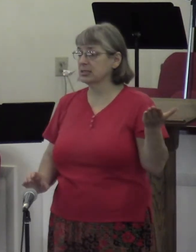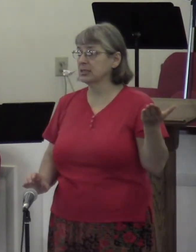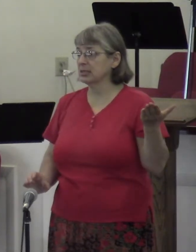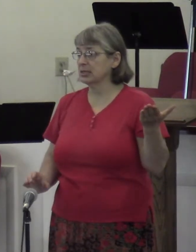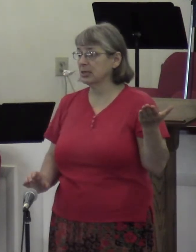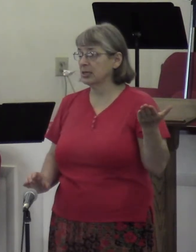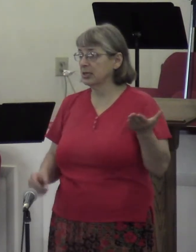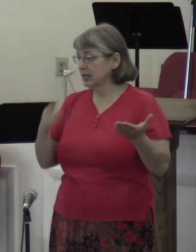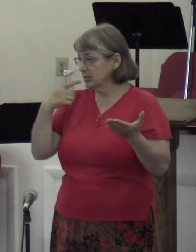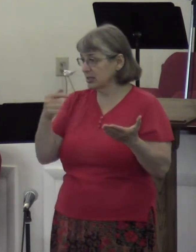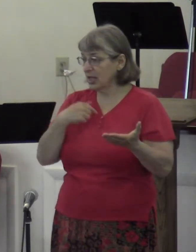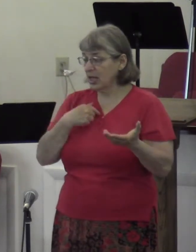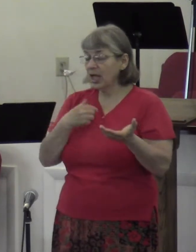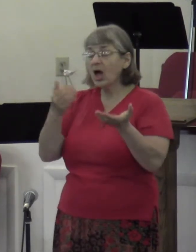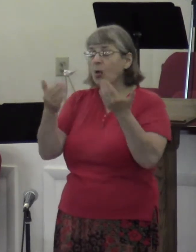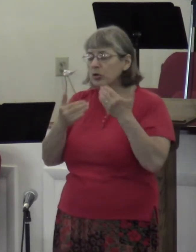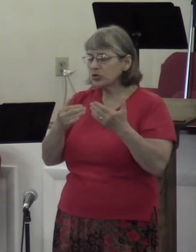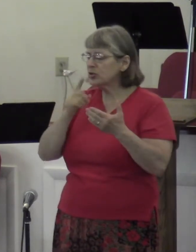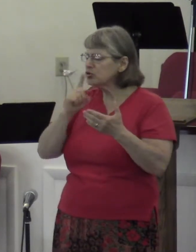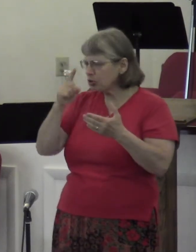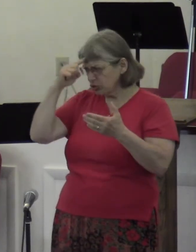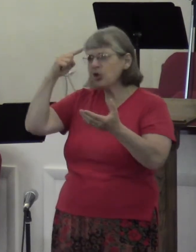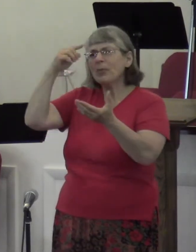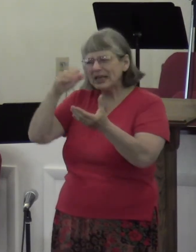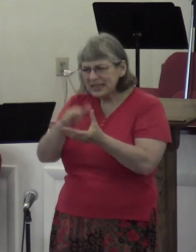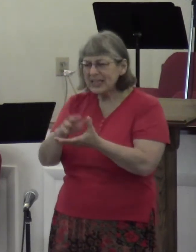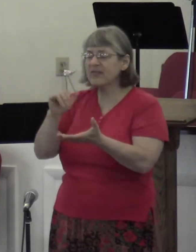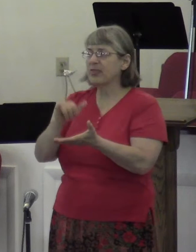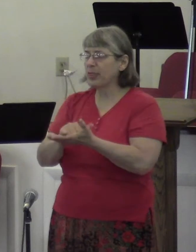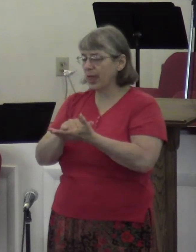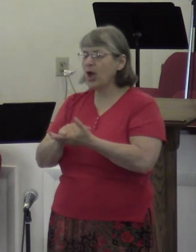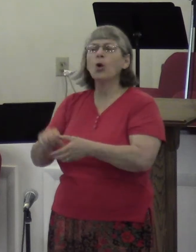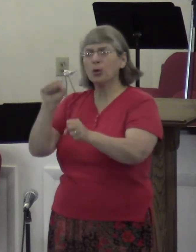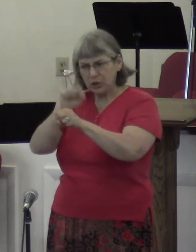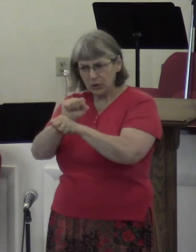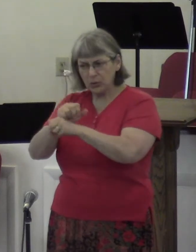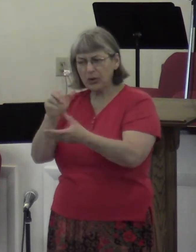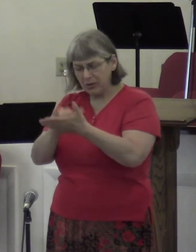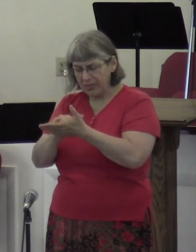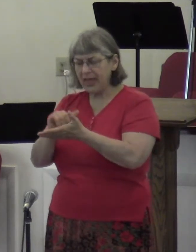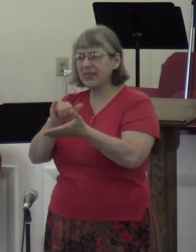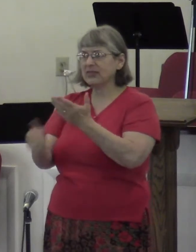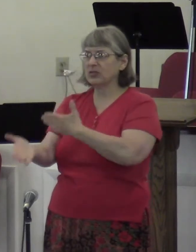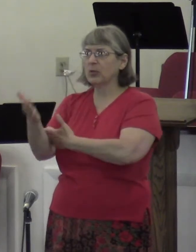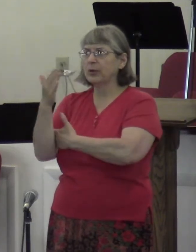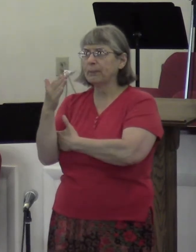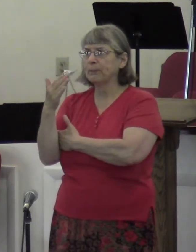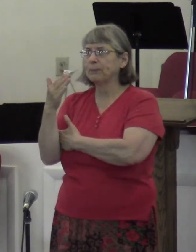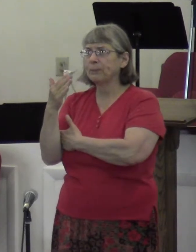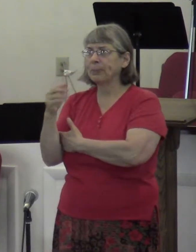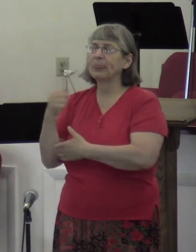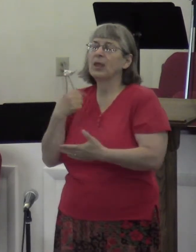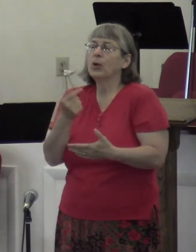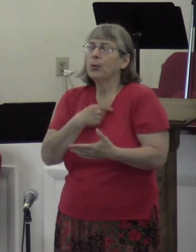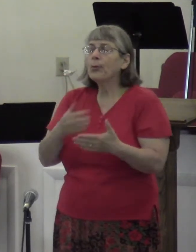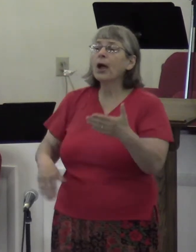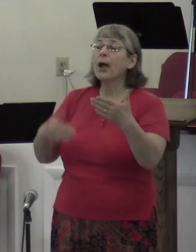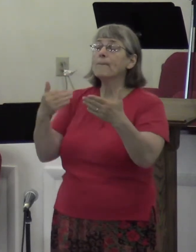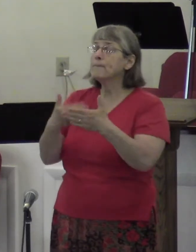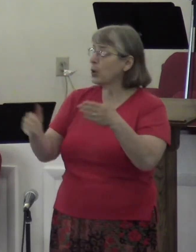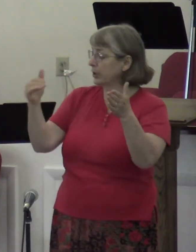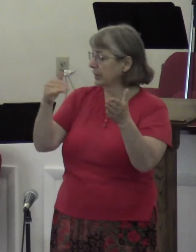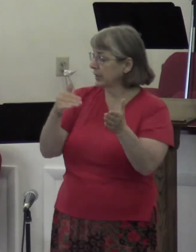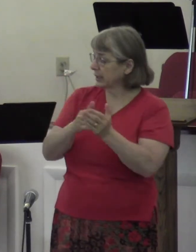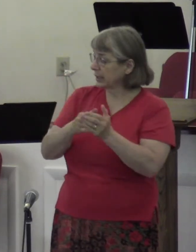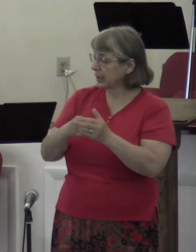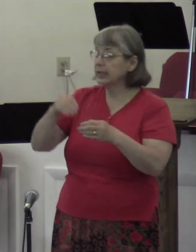Now you said it, I want to make sure you believe it. Okay? We're going to work on that this morning. So, we are born